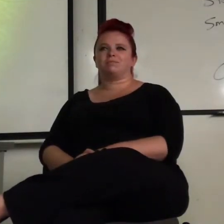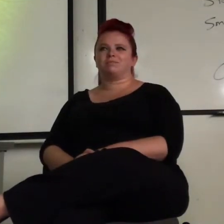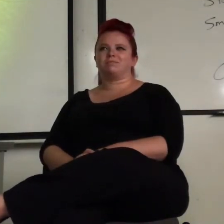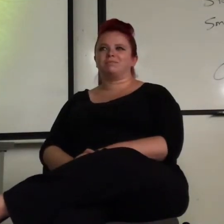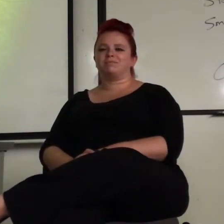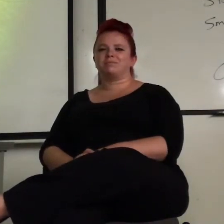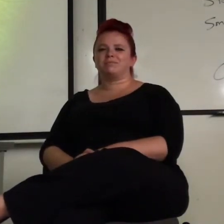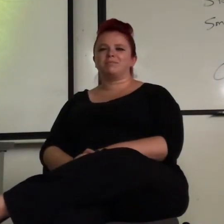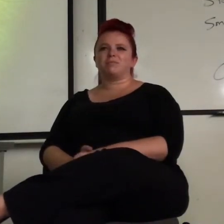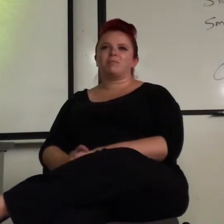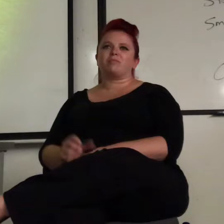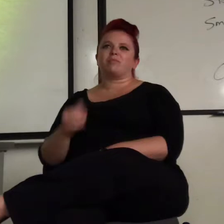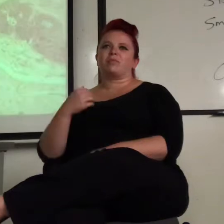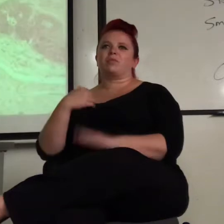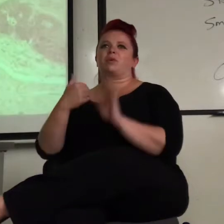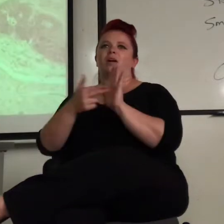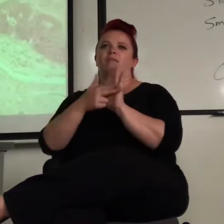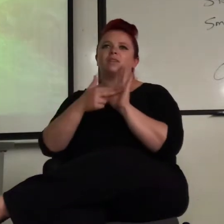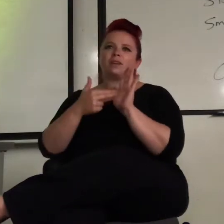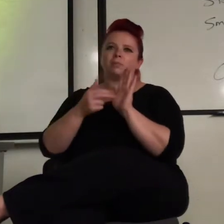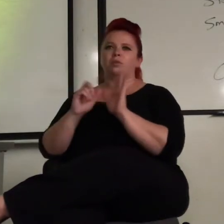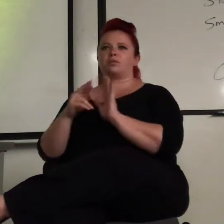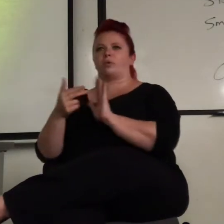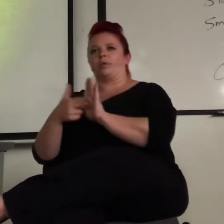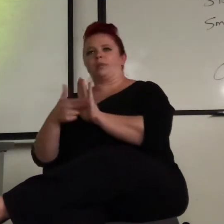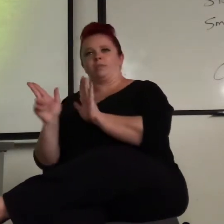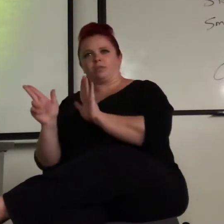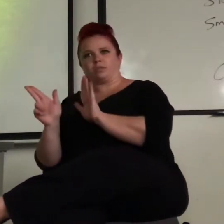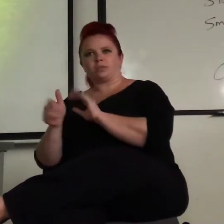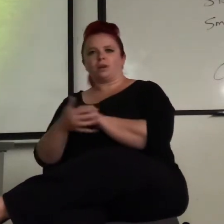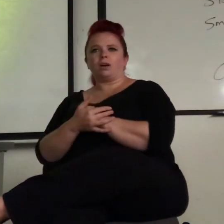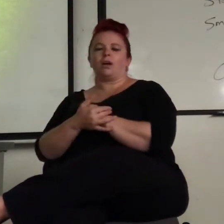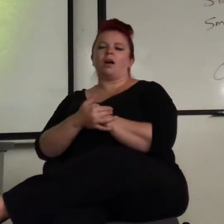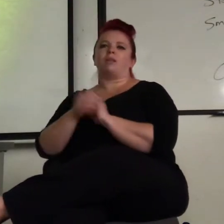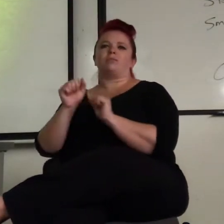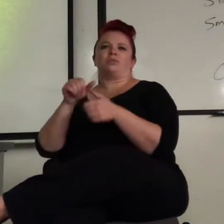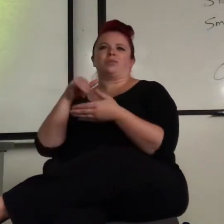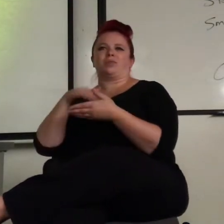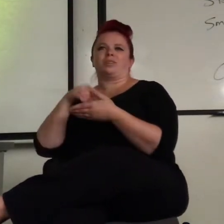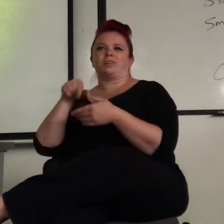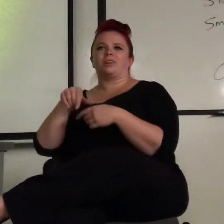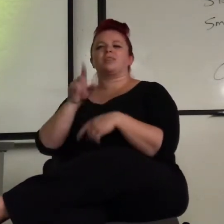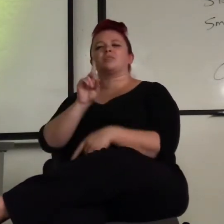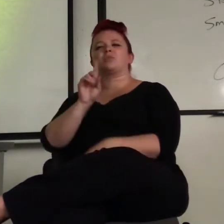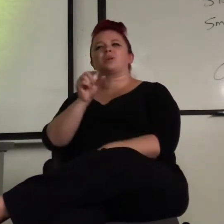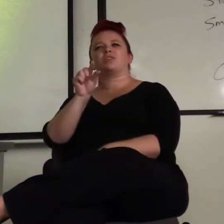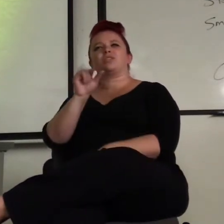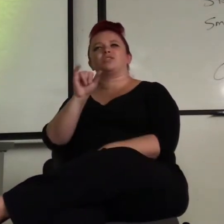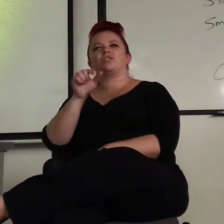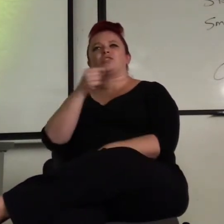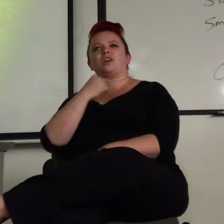So I got labels on, we study. What if I just asked you, where are we in the GI tract? What's the answer?